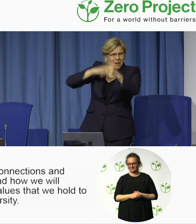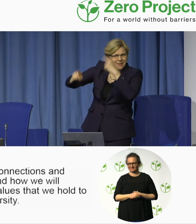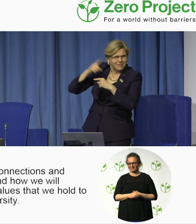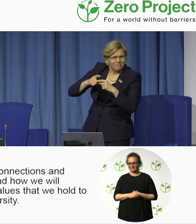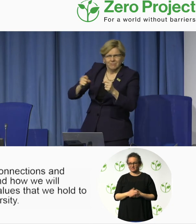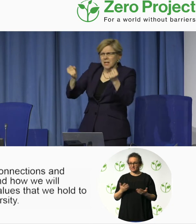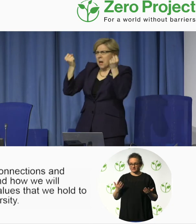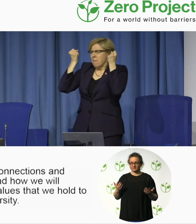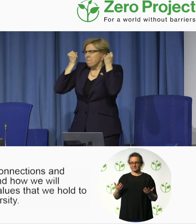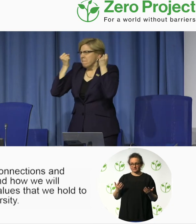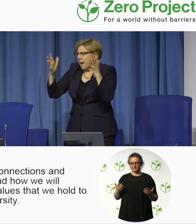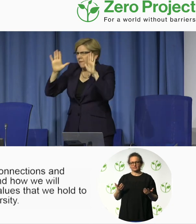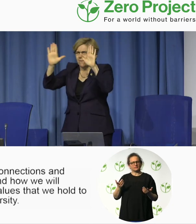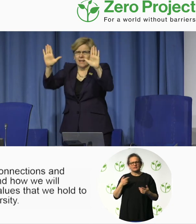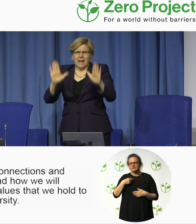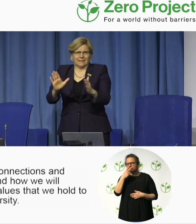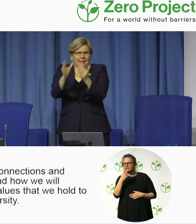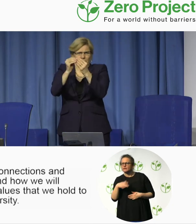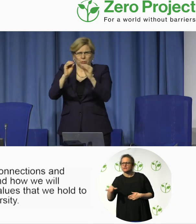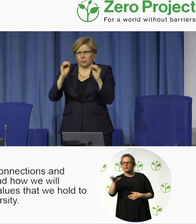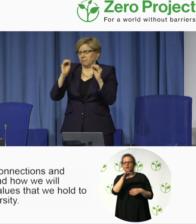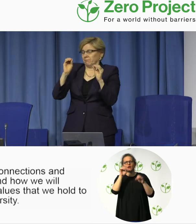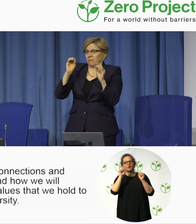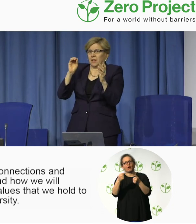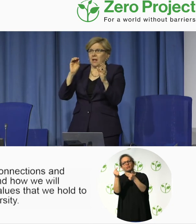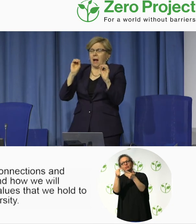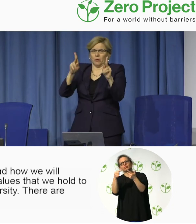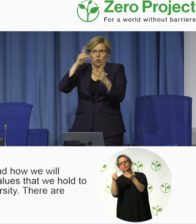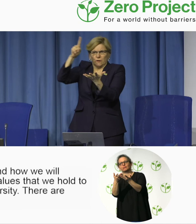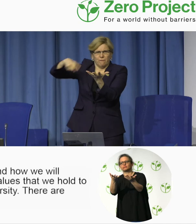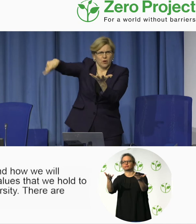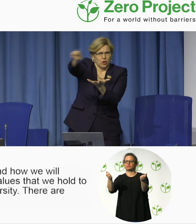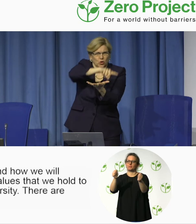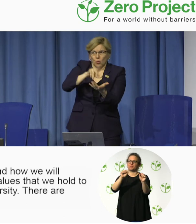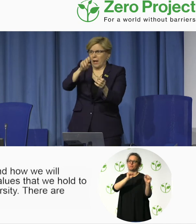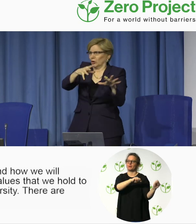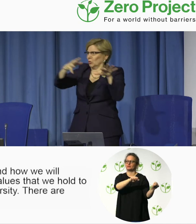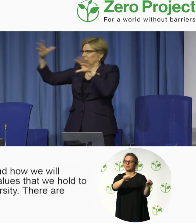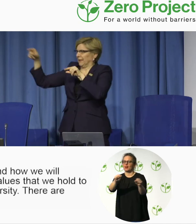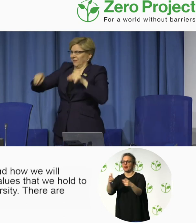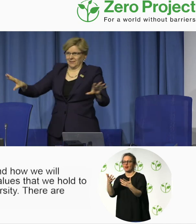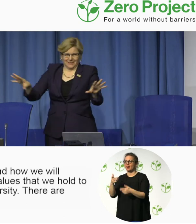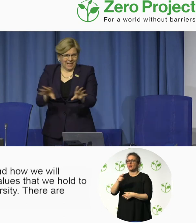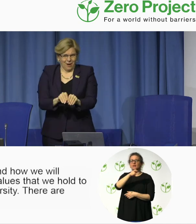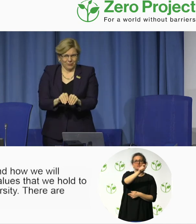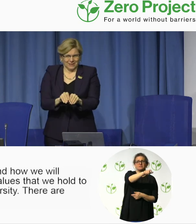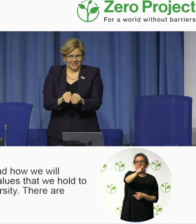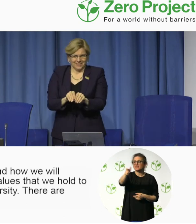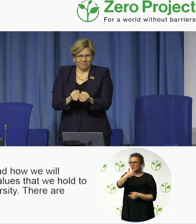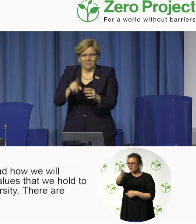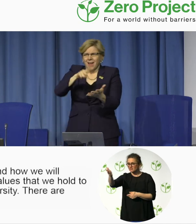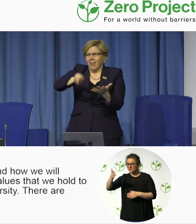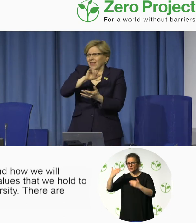And there are many new opportunities that are coming. There are fantastic leadership opportunities for all of you as you leave